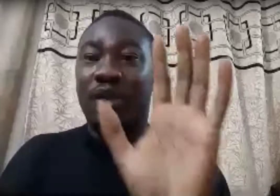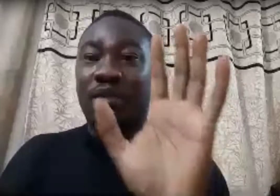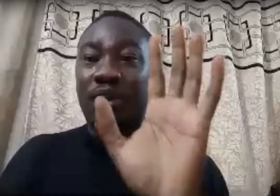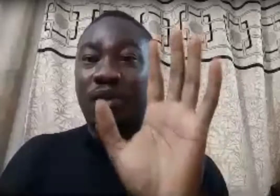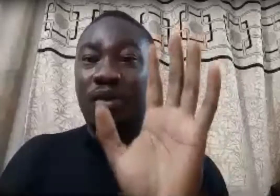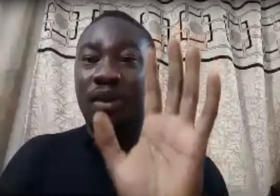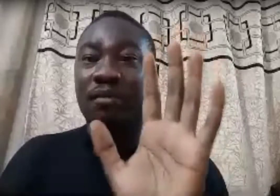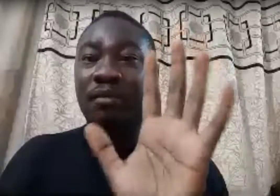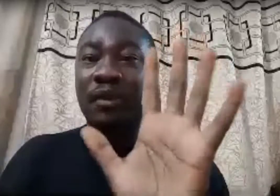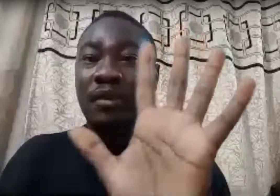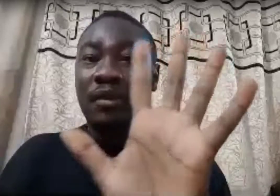50,